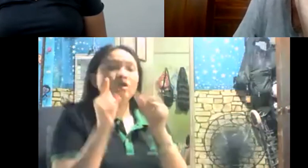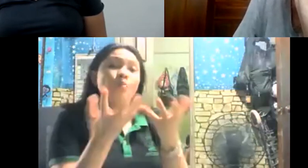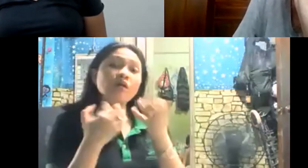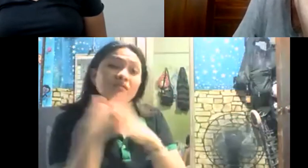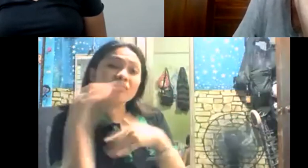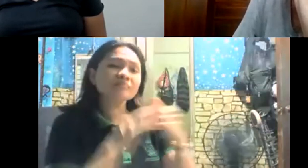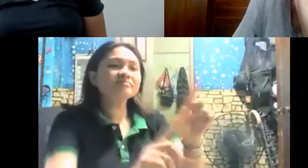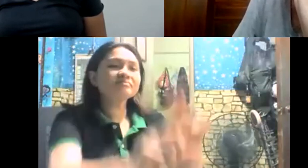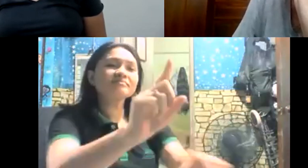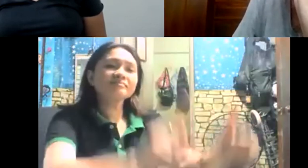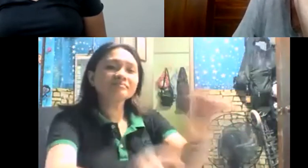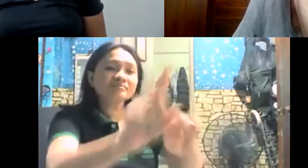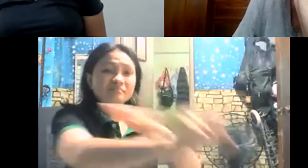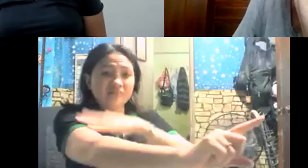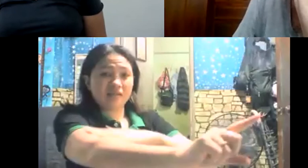Yeah, it